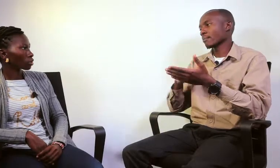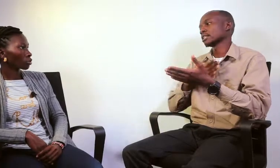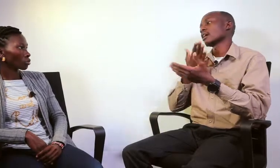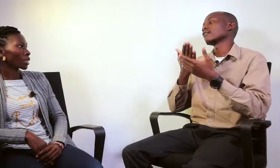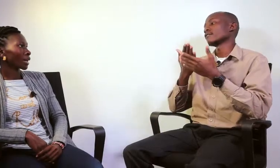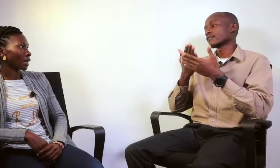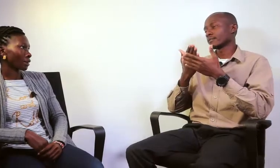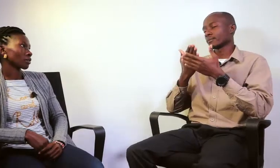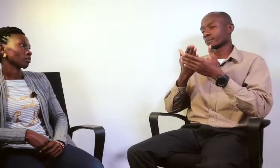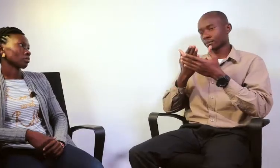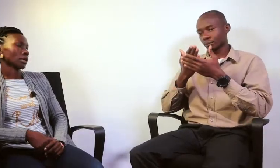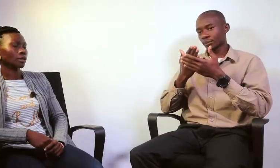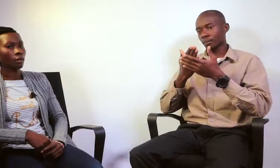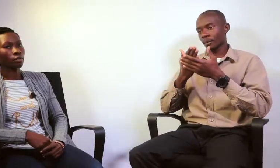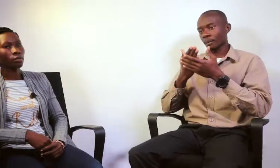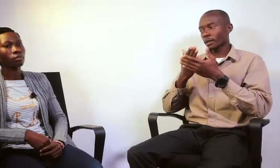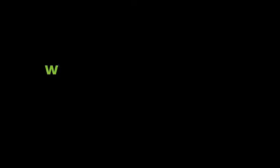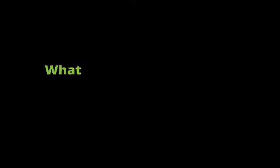to go and learn myself.